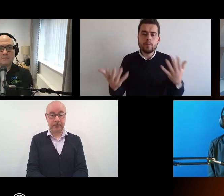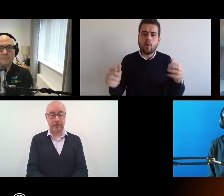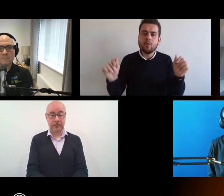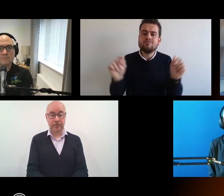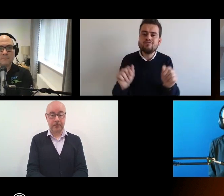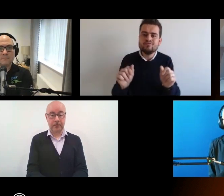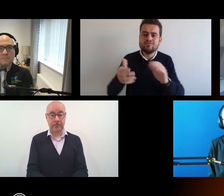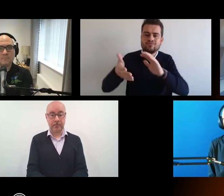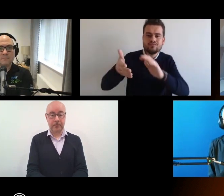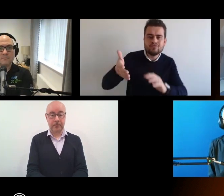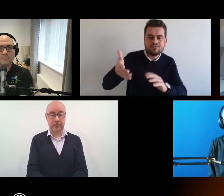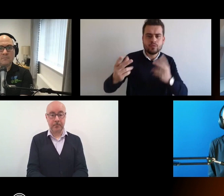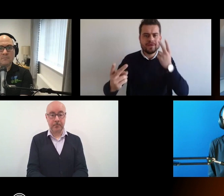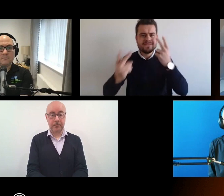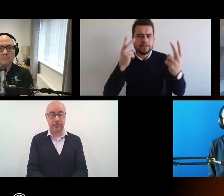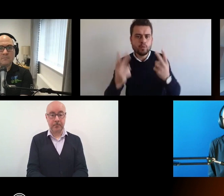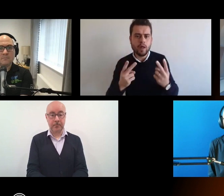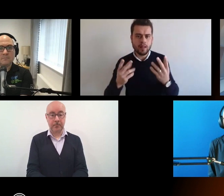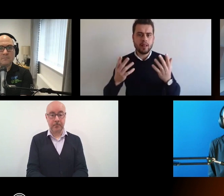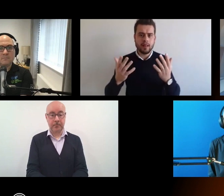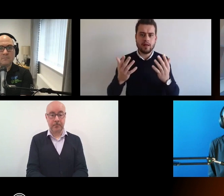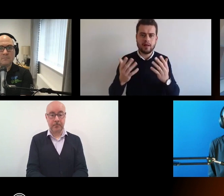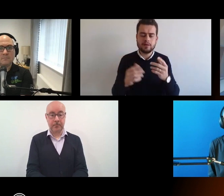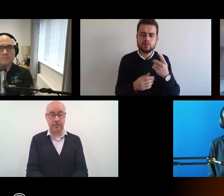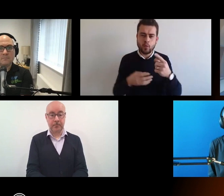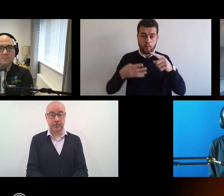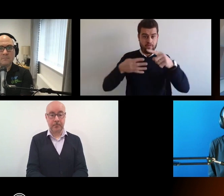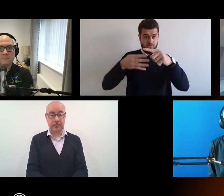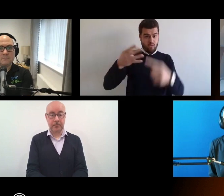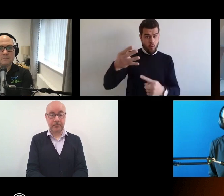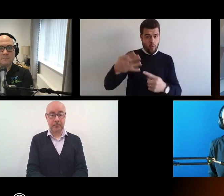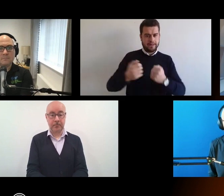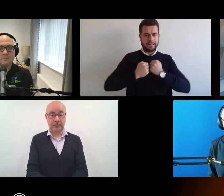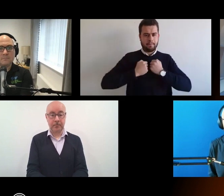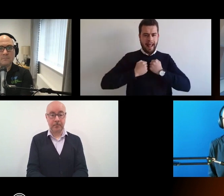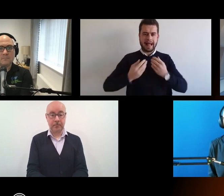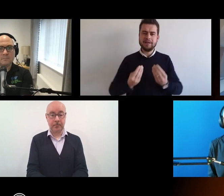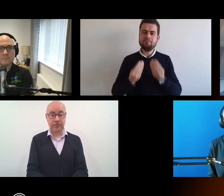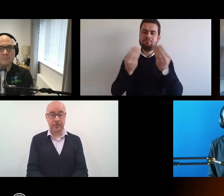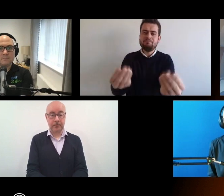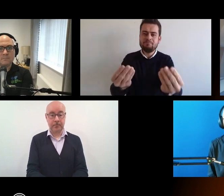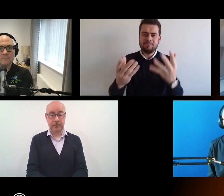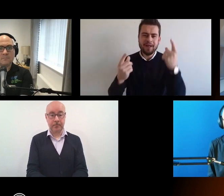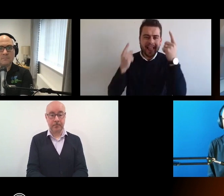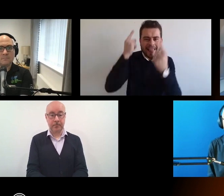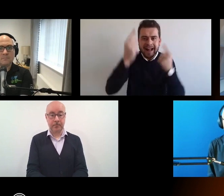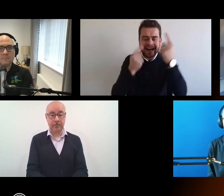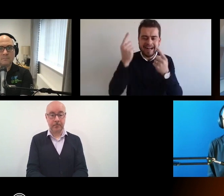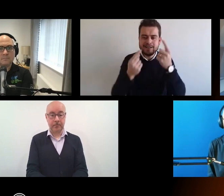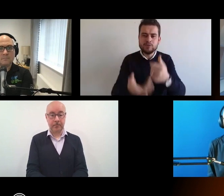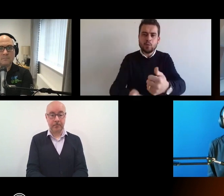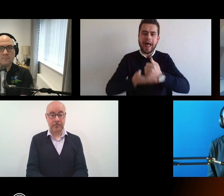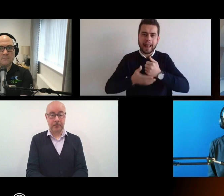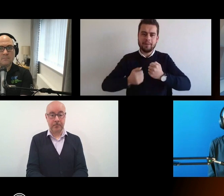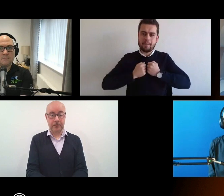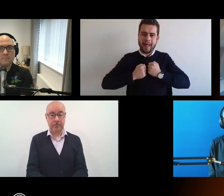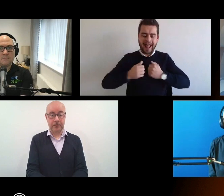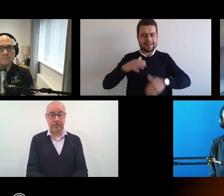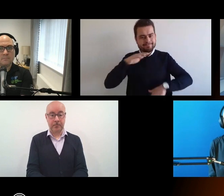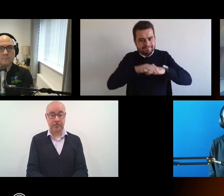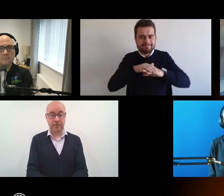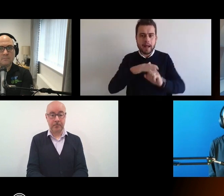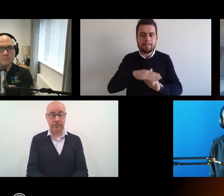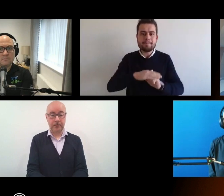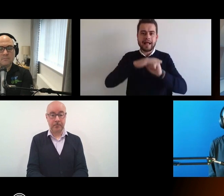very accessible. Where possible, include some BSL or include some shorter, more straightforward English. So I think there's just